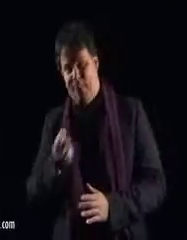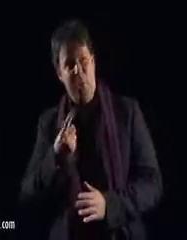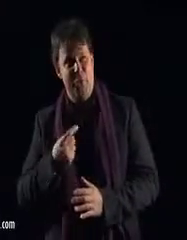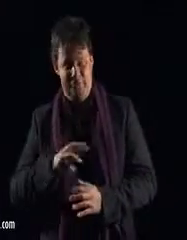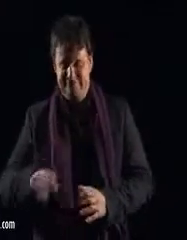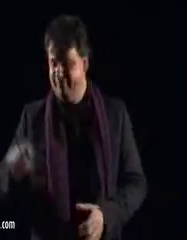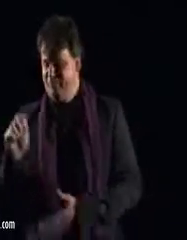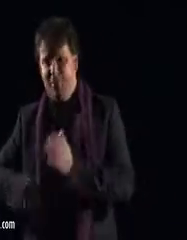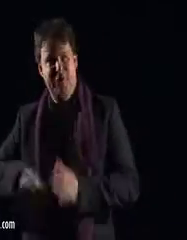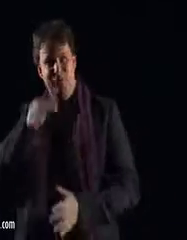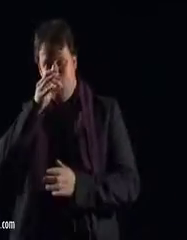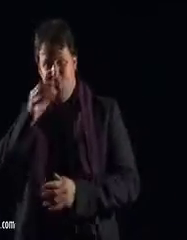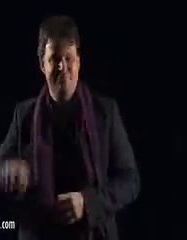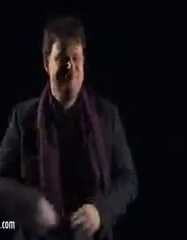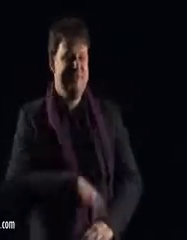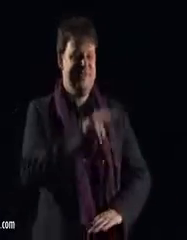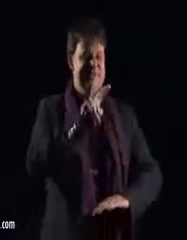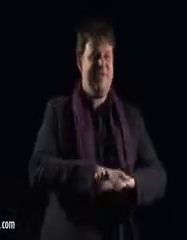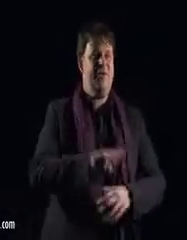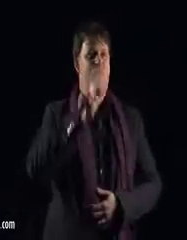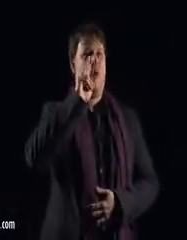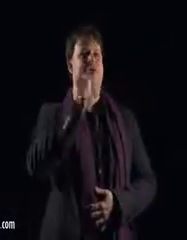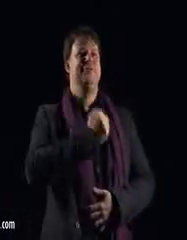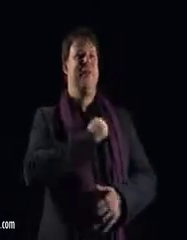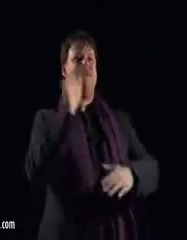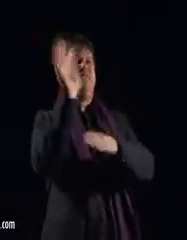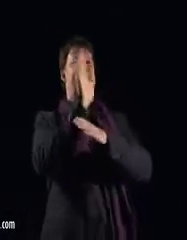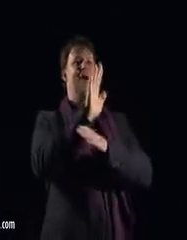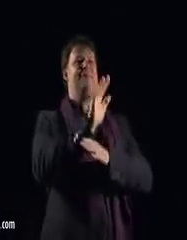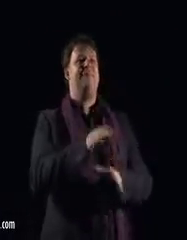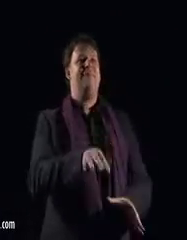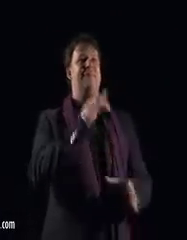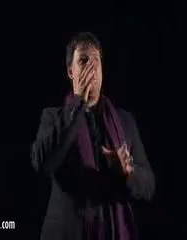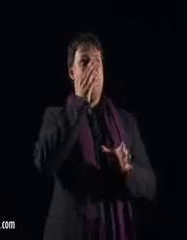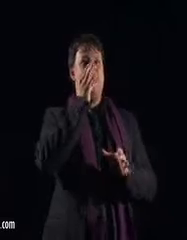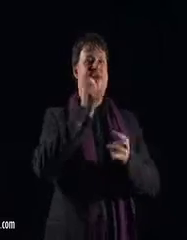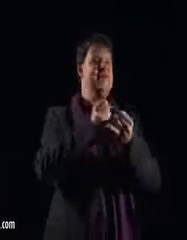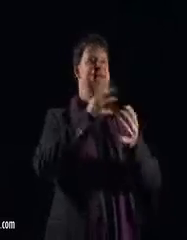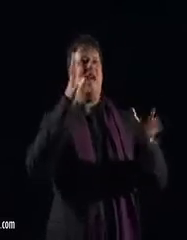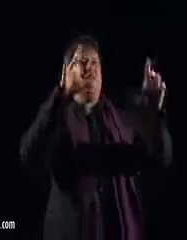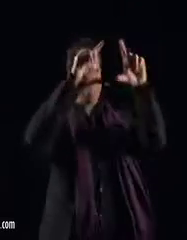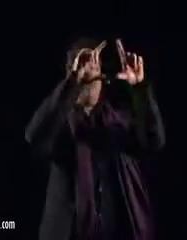You'll buy some popcorn. You'll buy a drink. And you'll be sitting in a cinema watching my films up on the silver